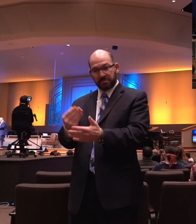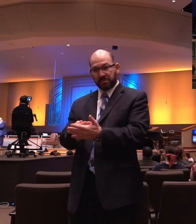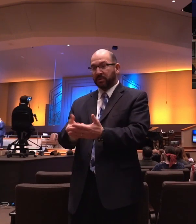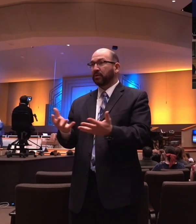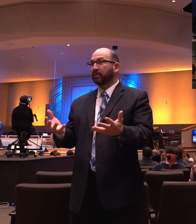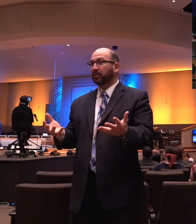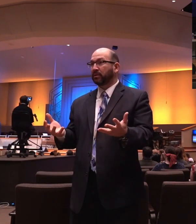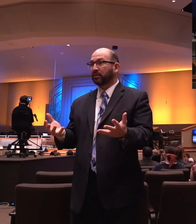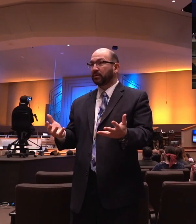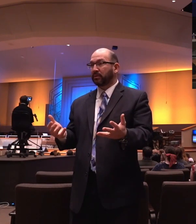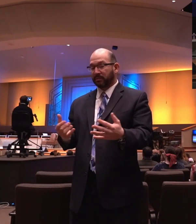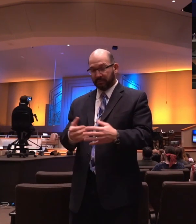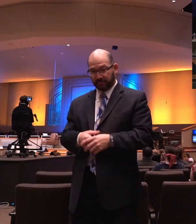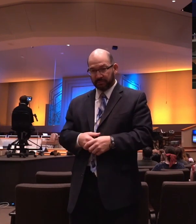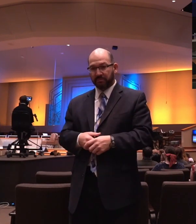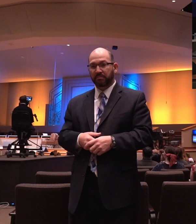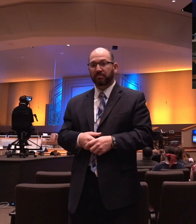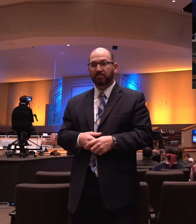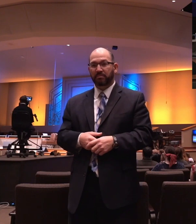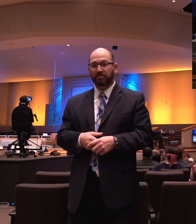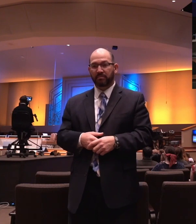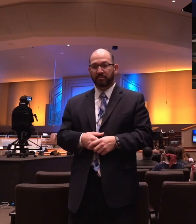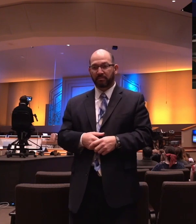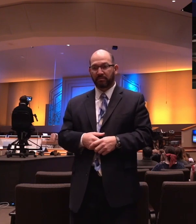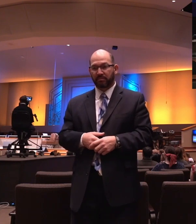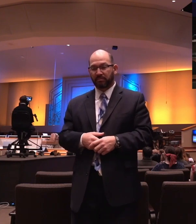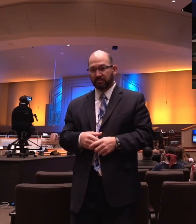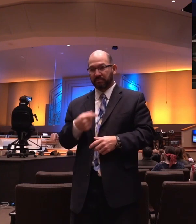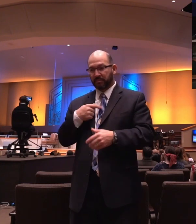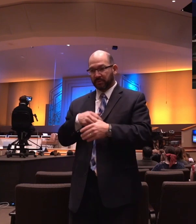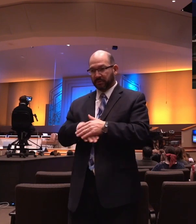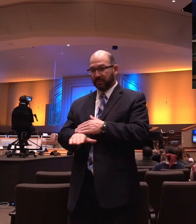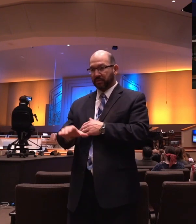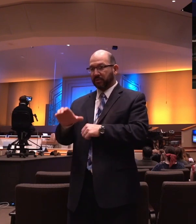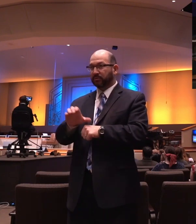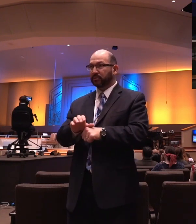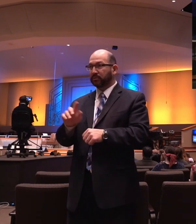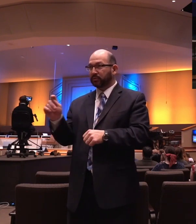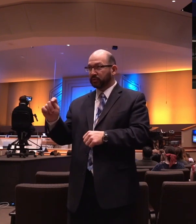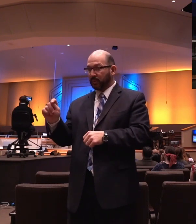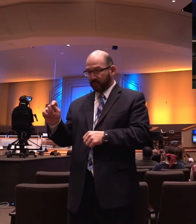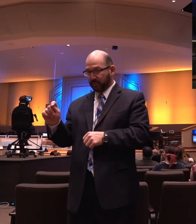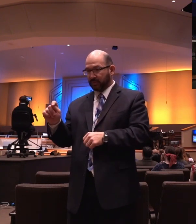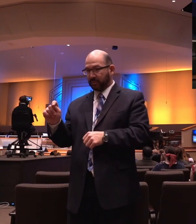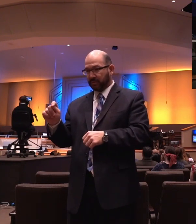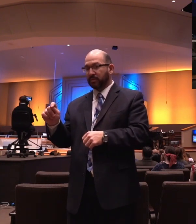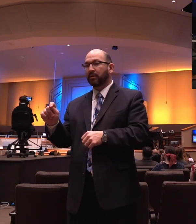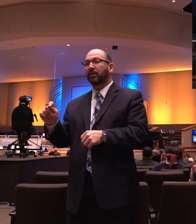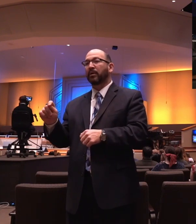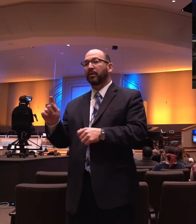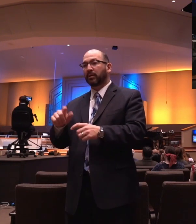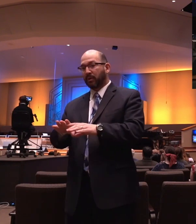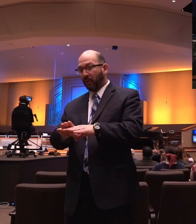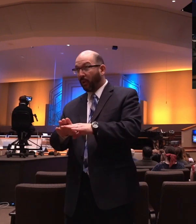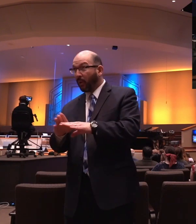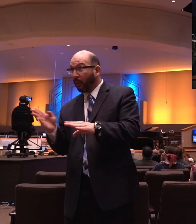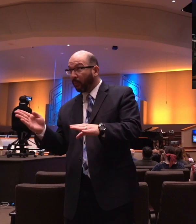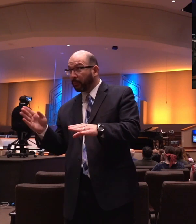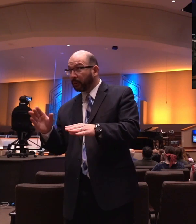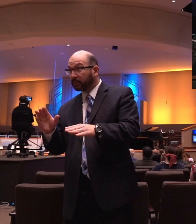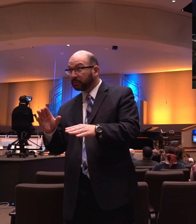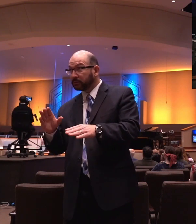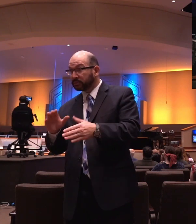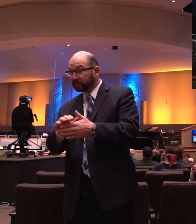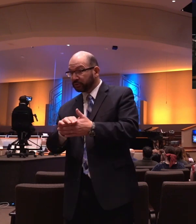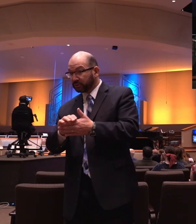And so I went in the church bathroom and opened the check. That's what all evangelists do, they go